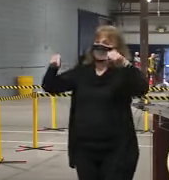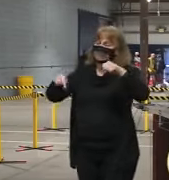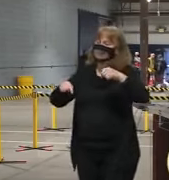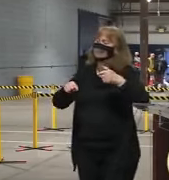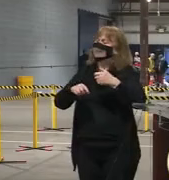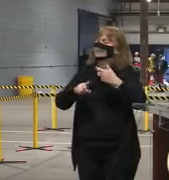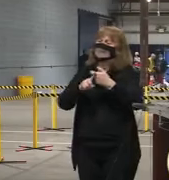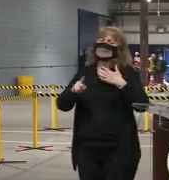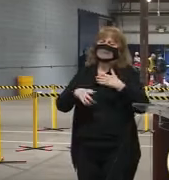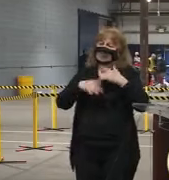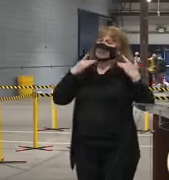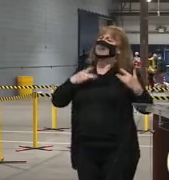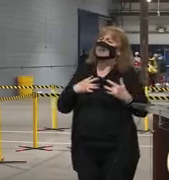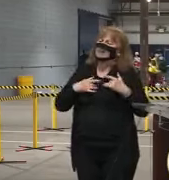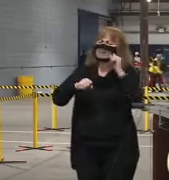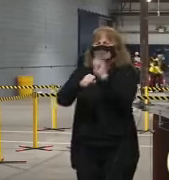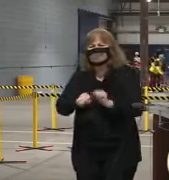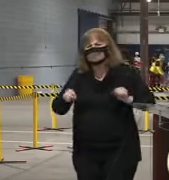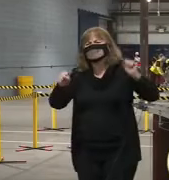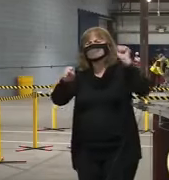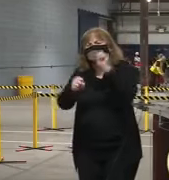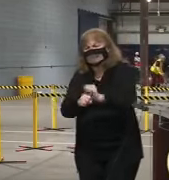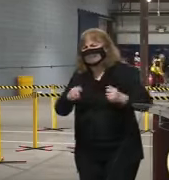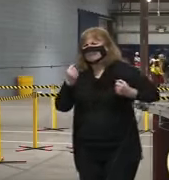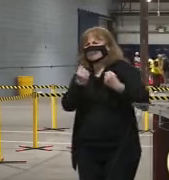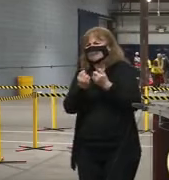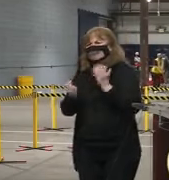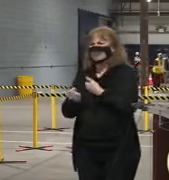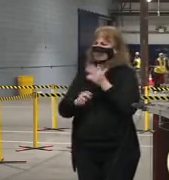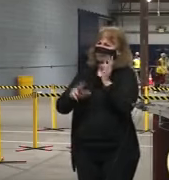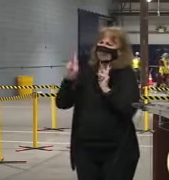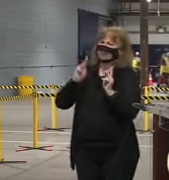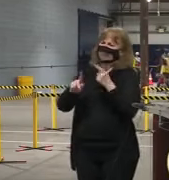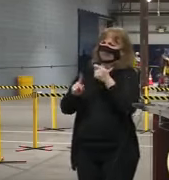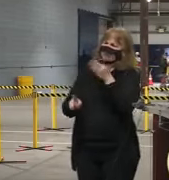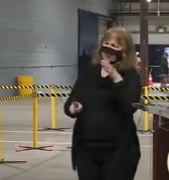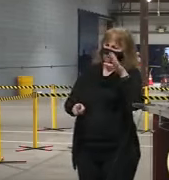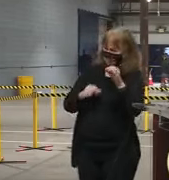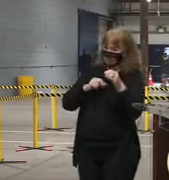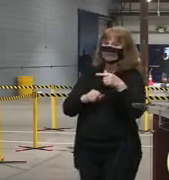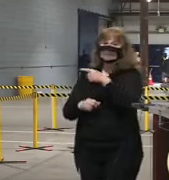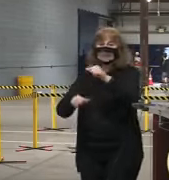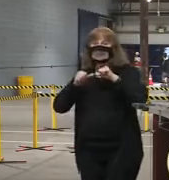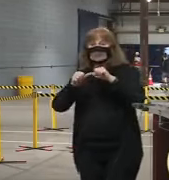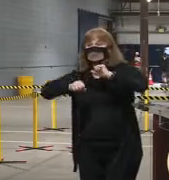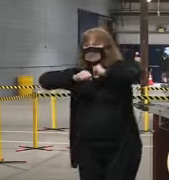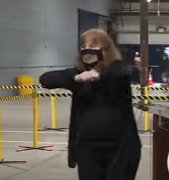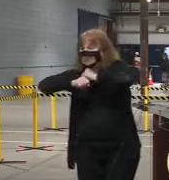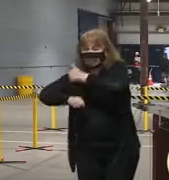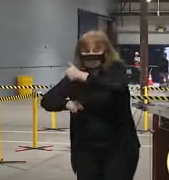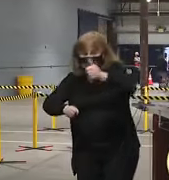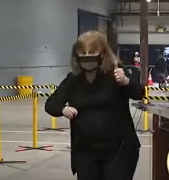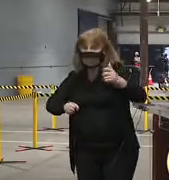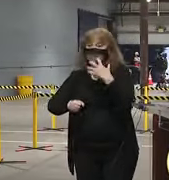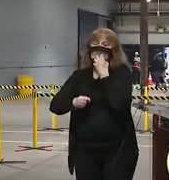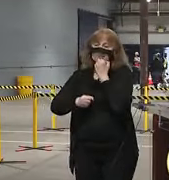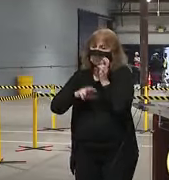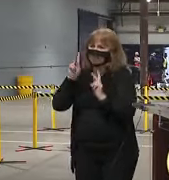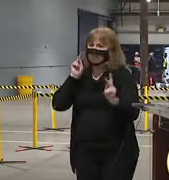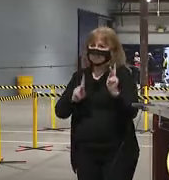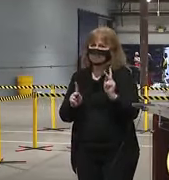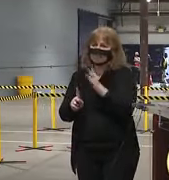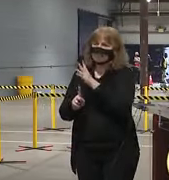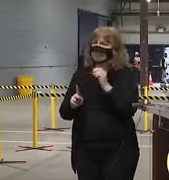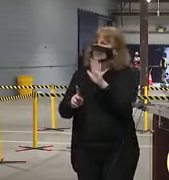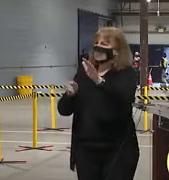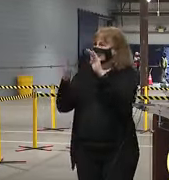bottom of my heart for their relentless efforts to support our residents. While you continue to protect yourselves, your loved ones,